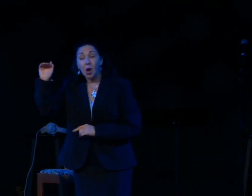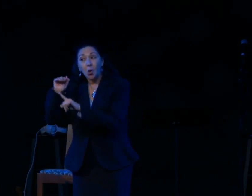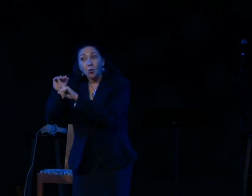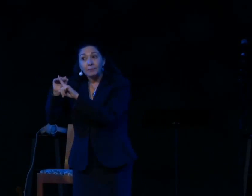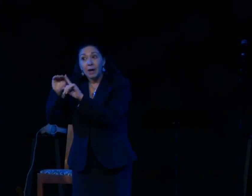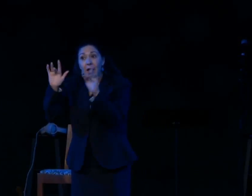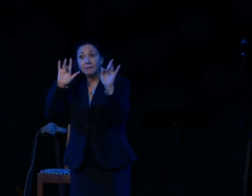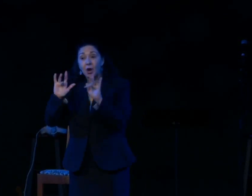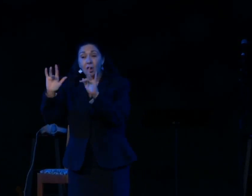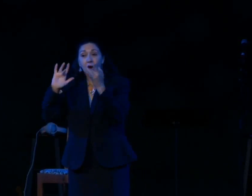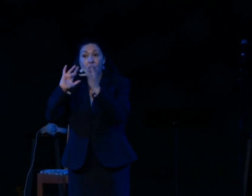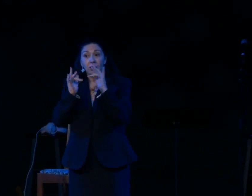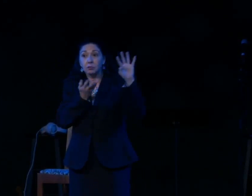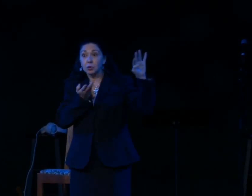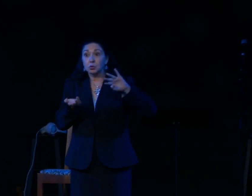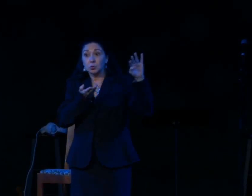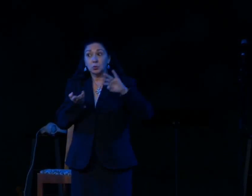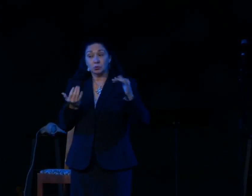Yeah.